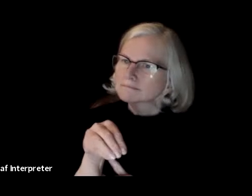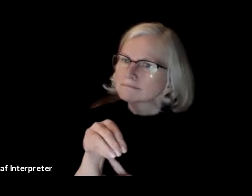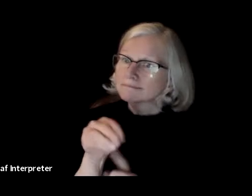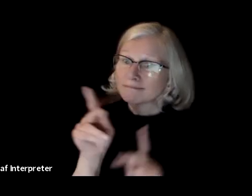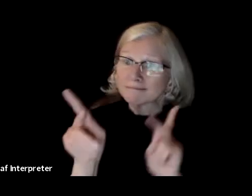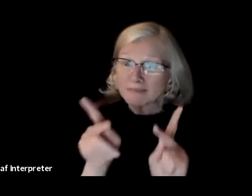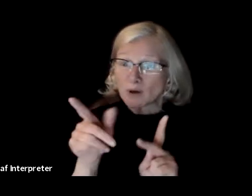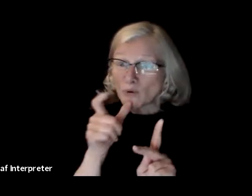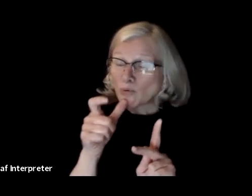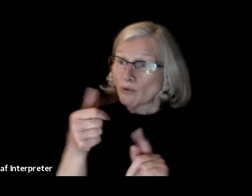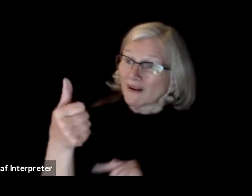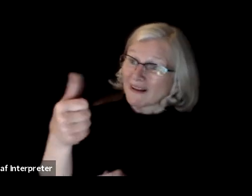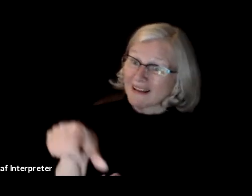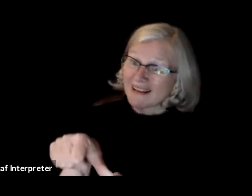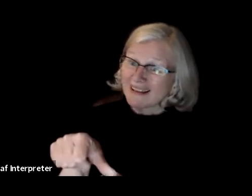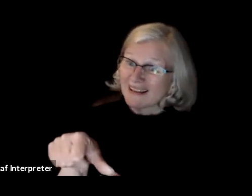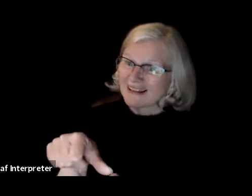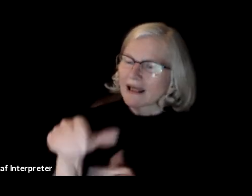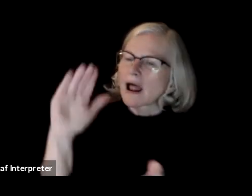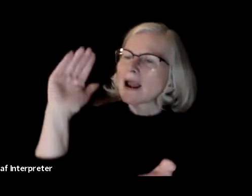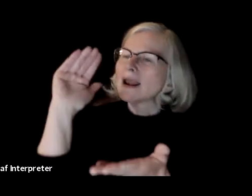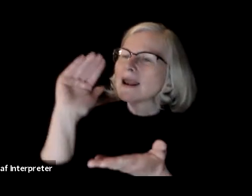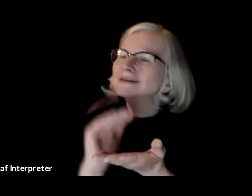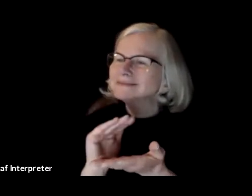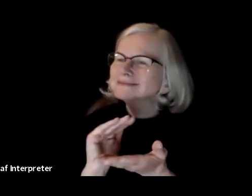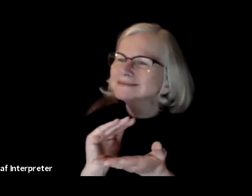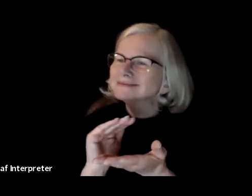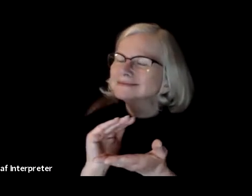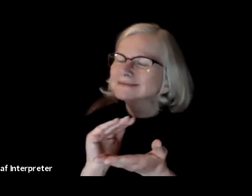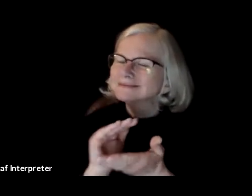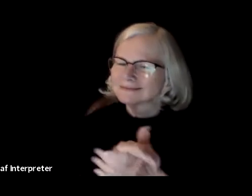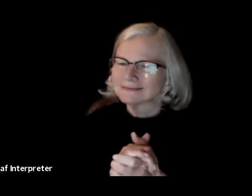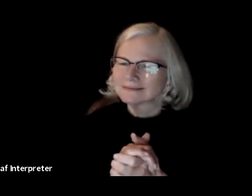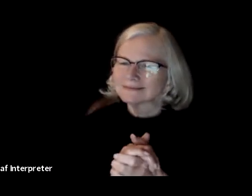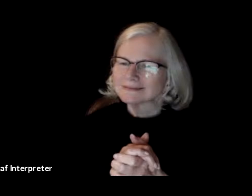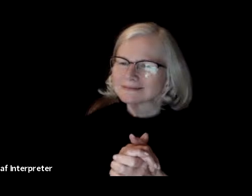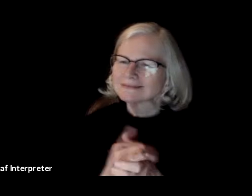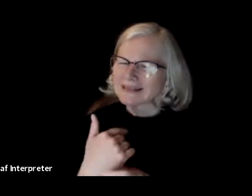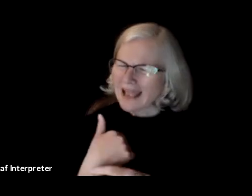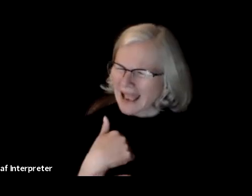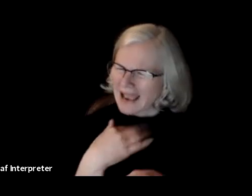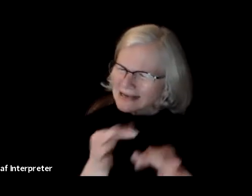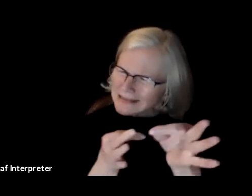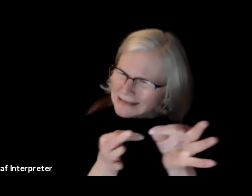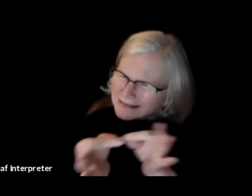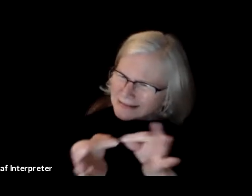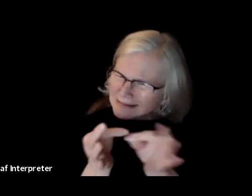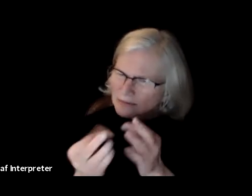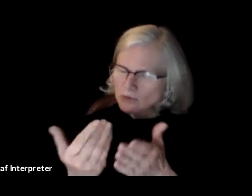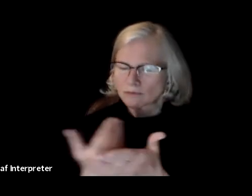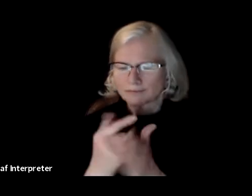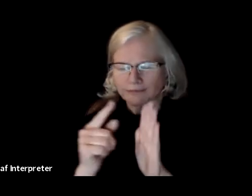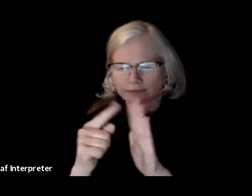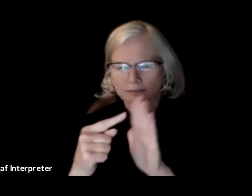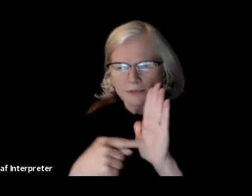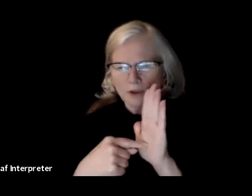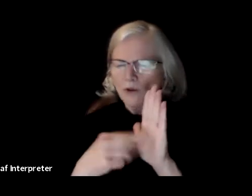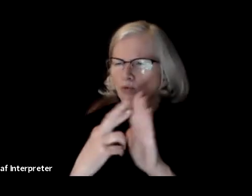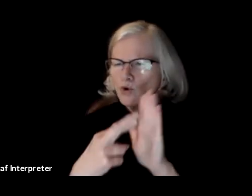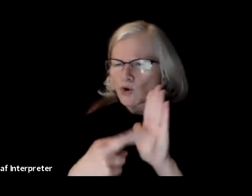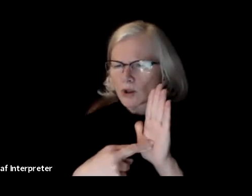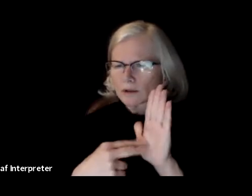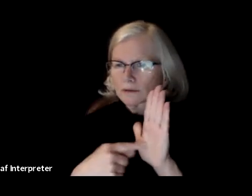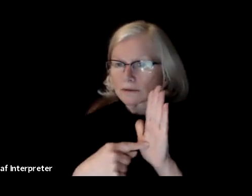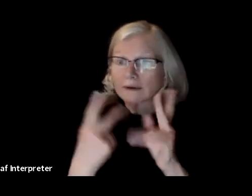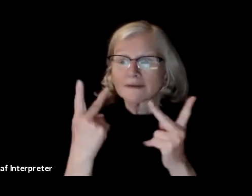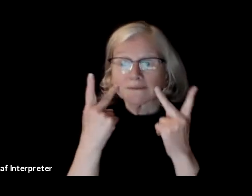41%. I referenced a few minutes ago the new guidance. So in addition to new guidance on visitation, there was new